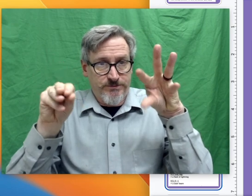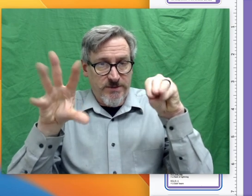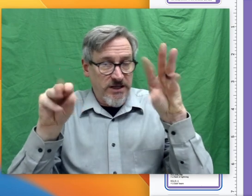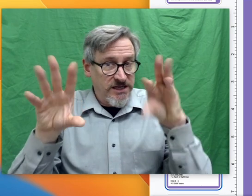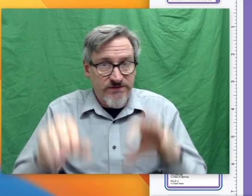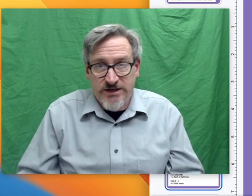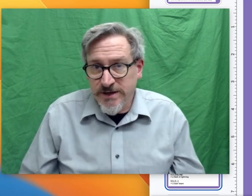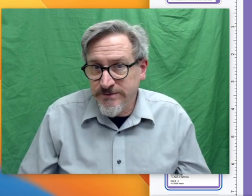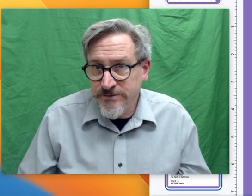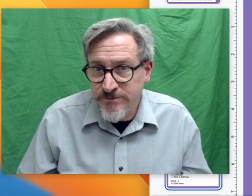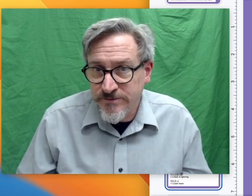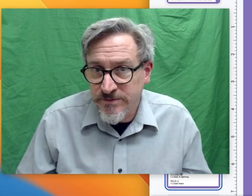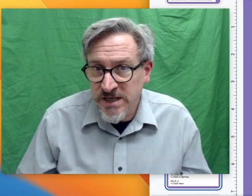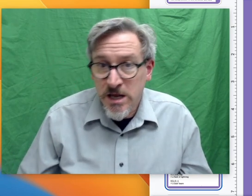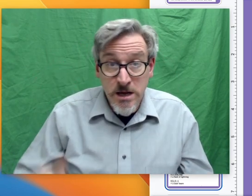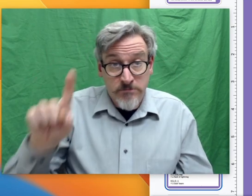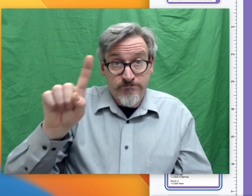Lights flickering,